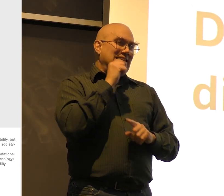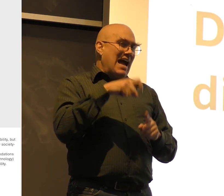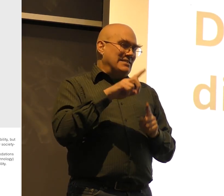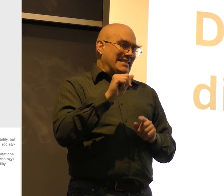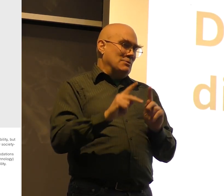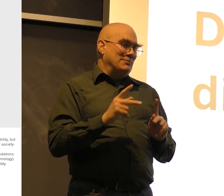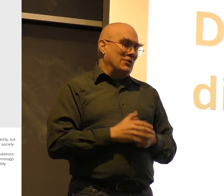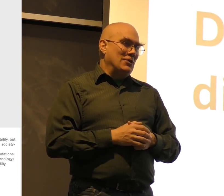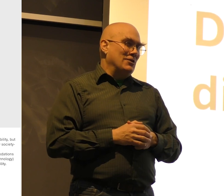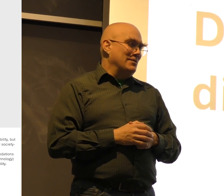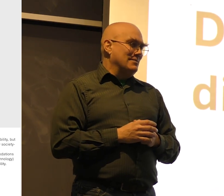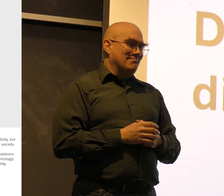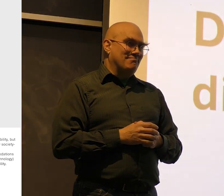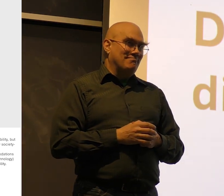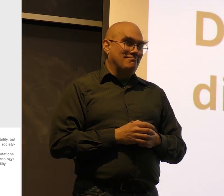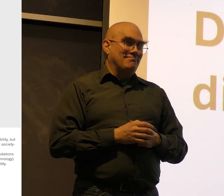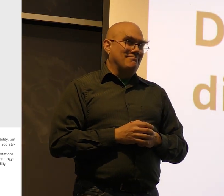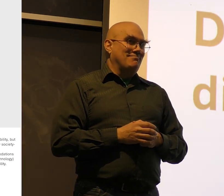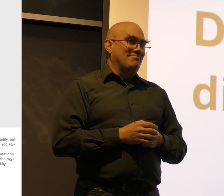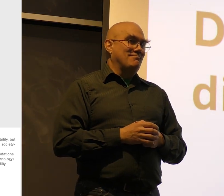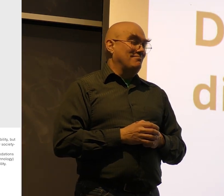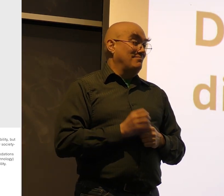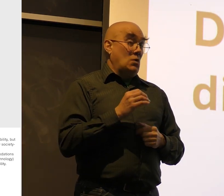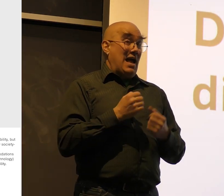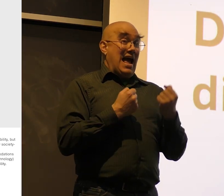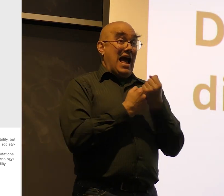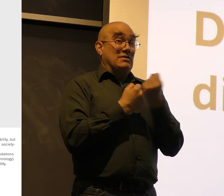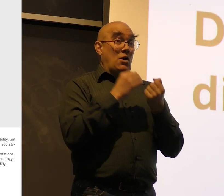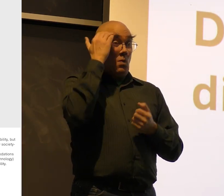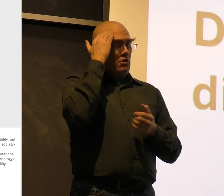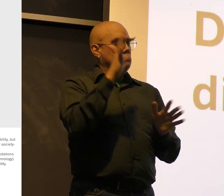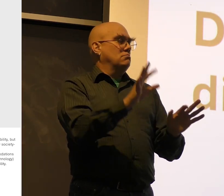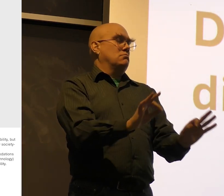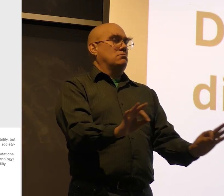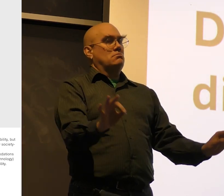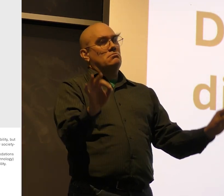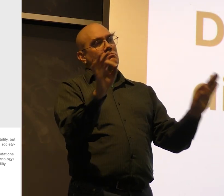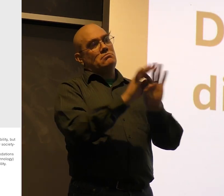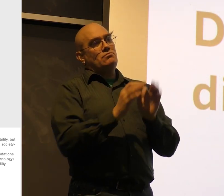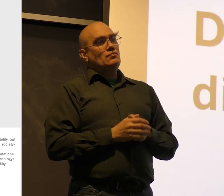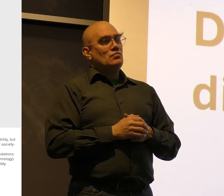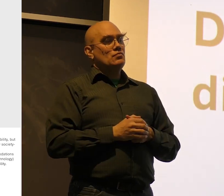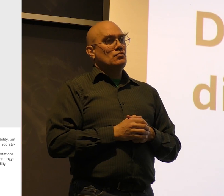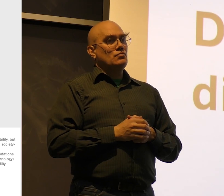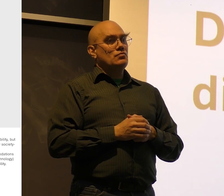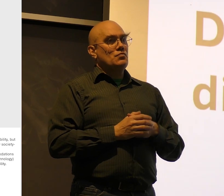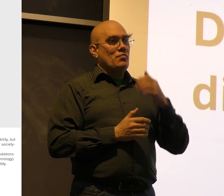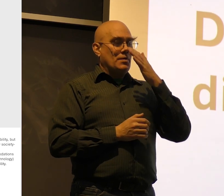recognize that it's not the person, it's the situation that disables the person. And we need advocacy and awareness. This is